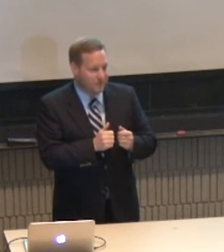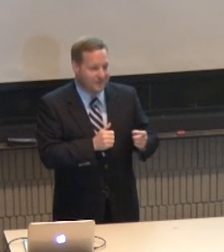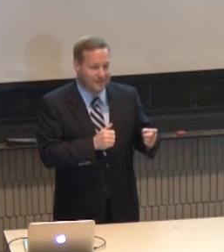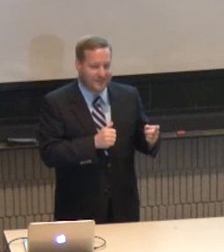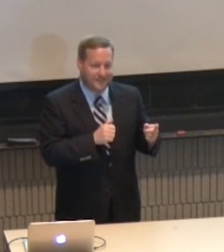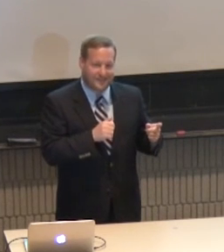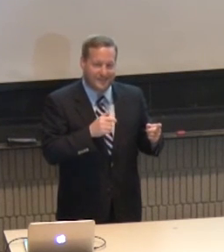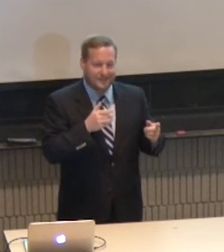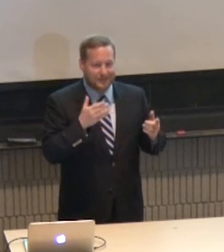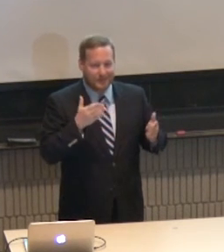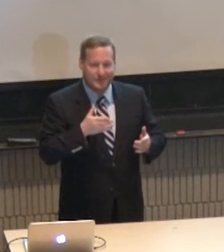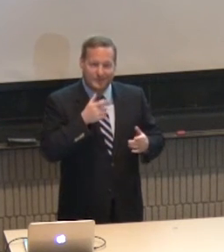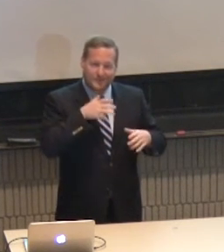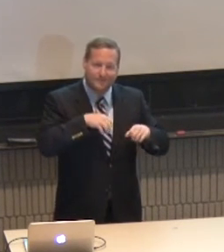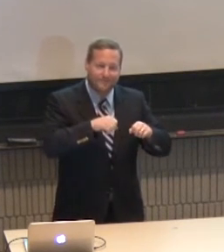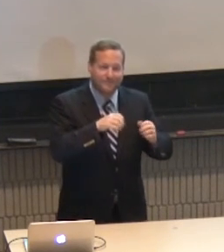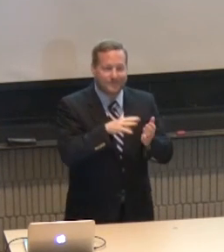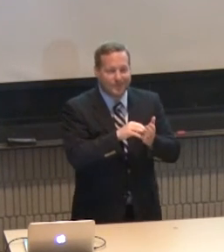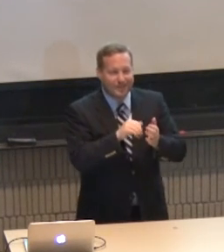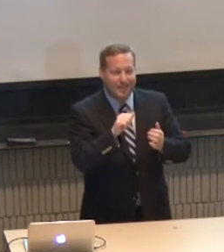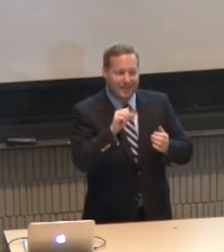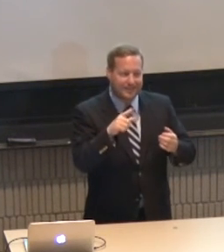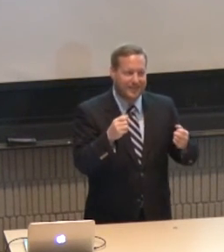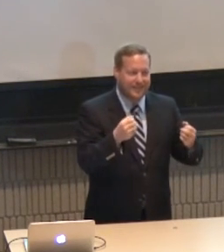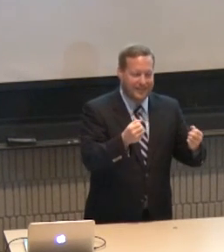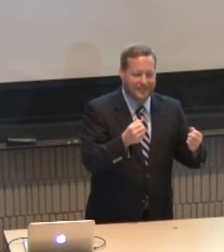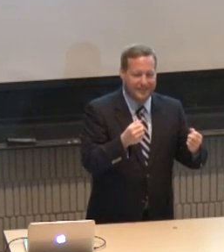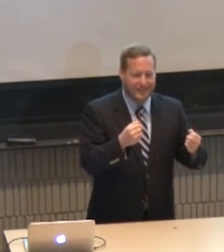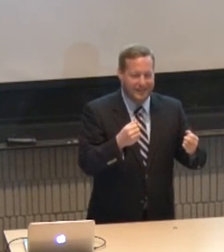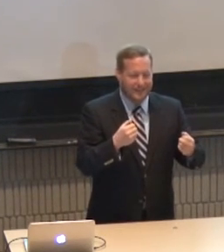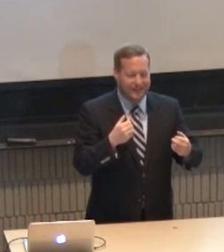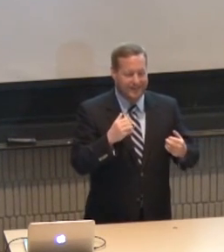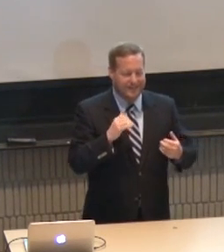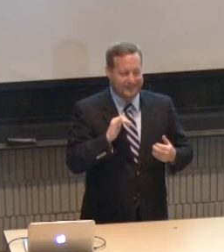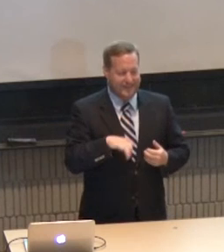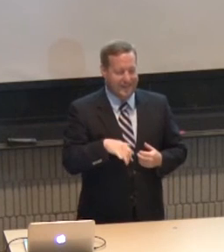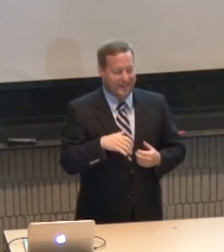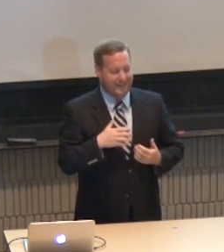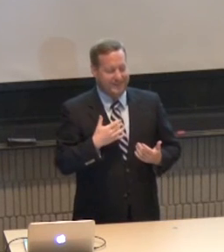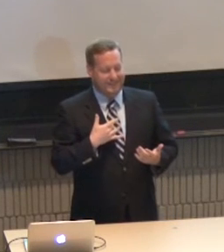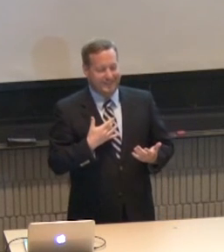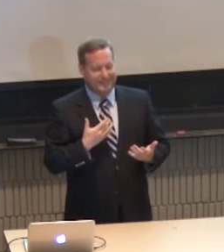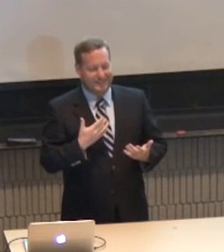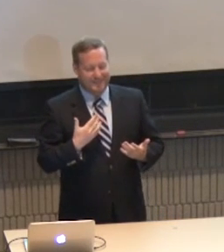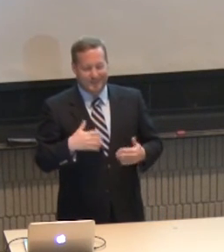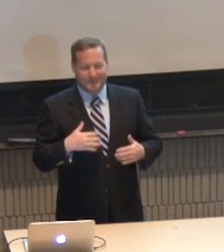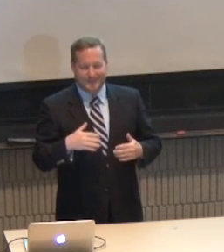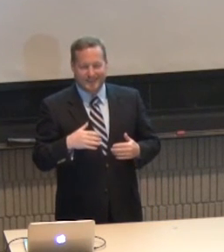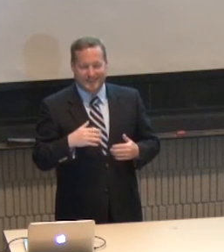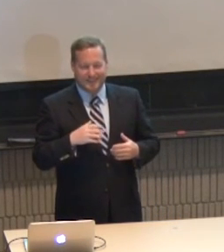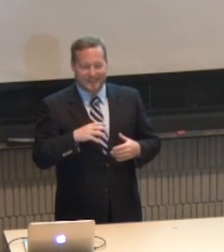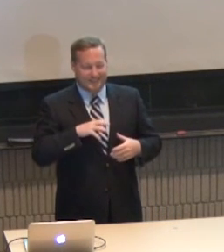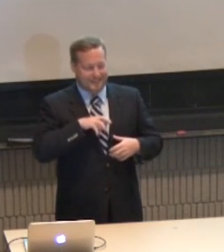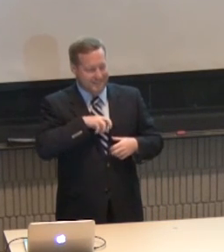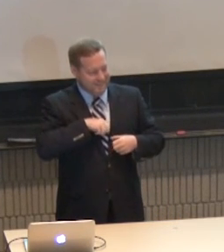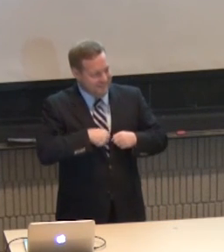starting with an equal playing field. They may not have had the same sort of access that even a signing hearing person has